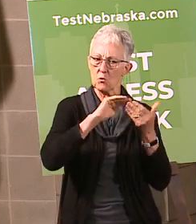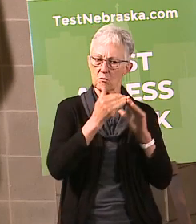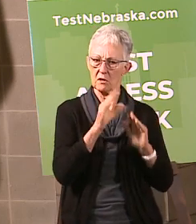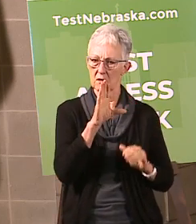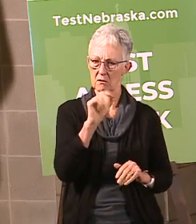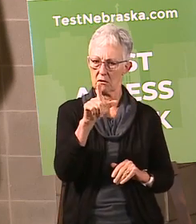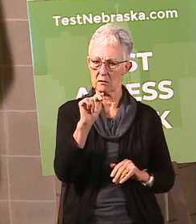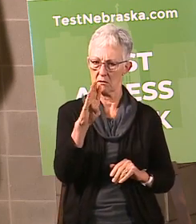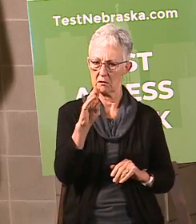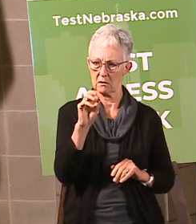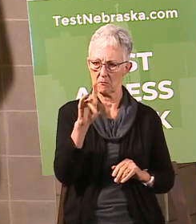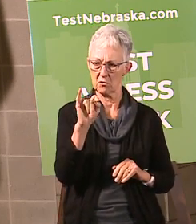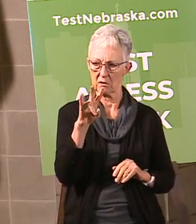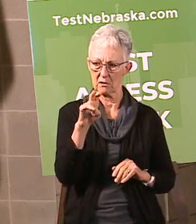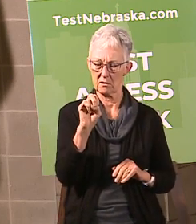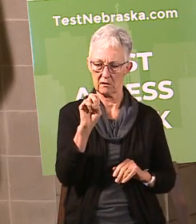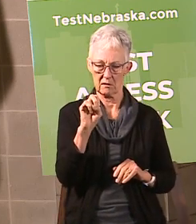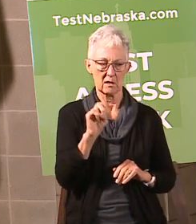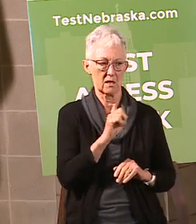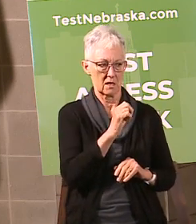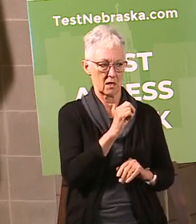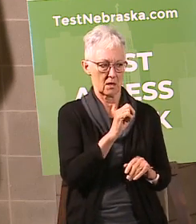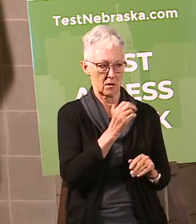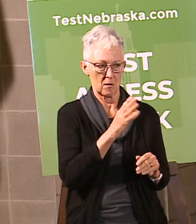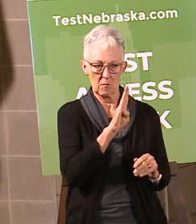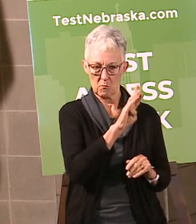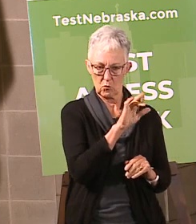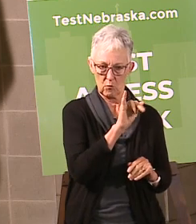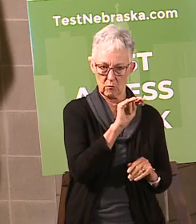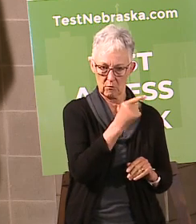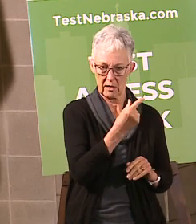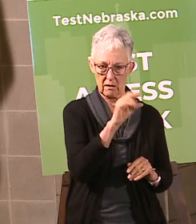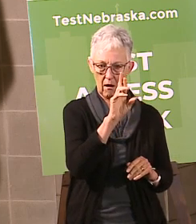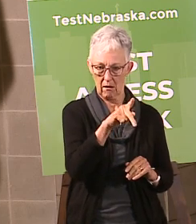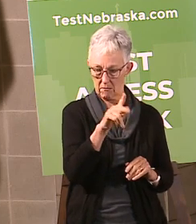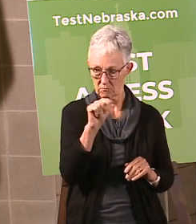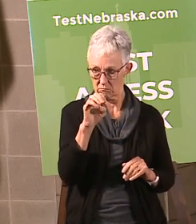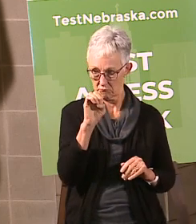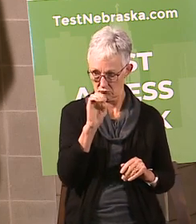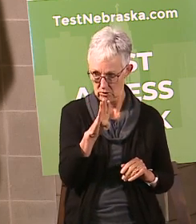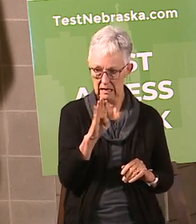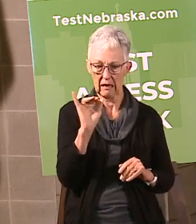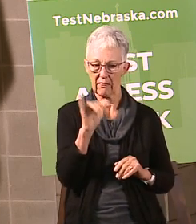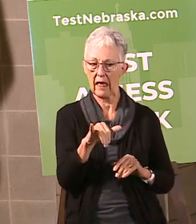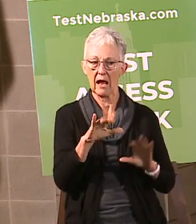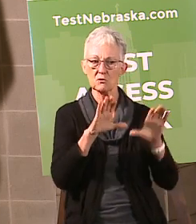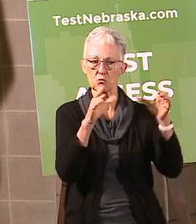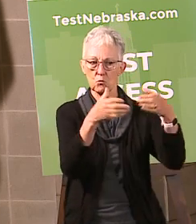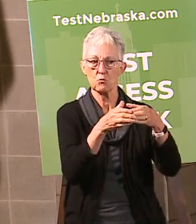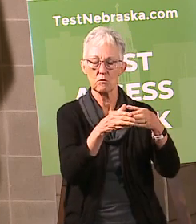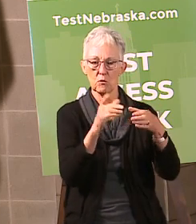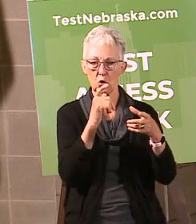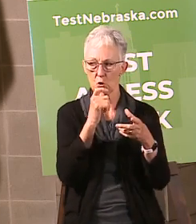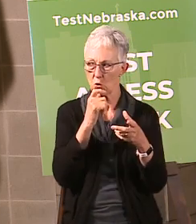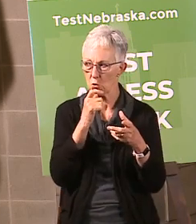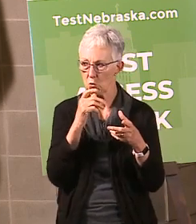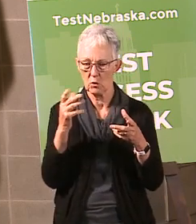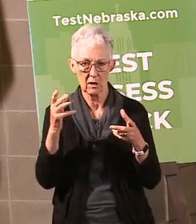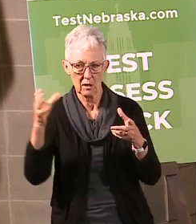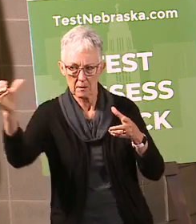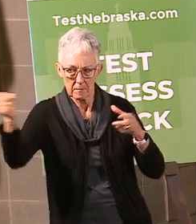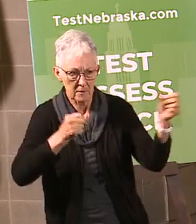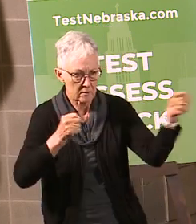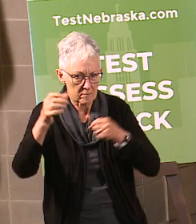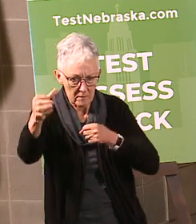don't know, Bring Up Nebraska is a community-based initiative that brings together a community's critical players to provide